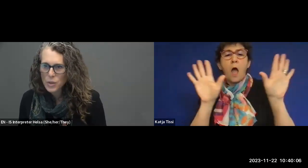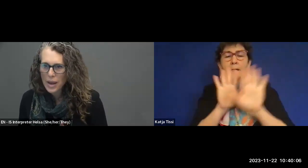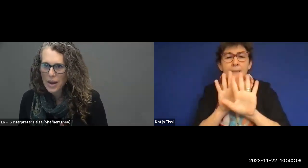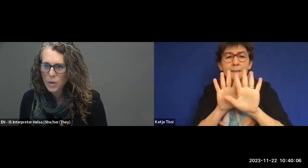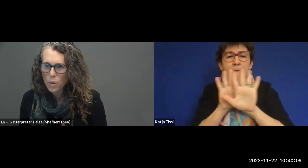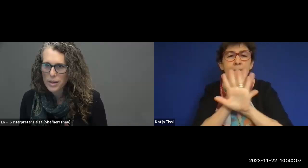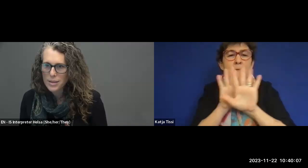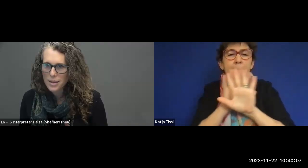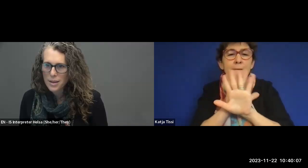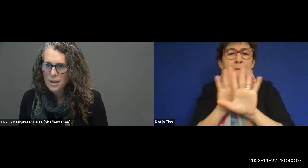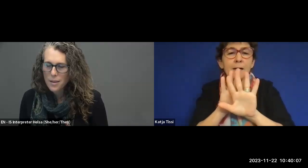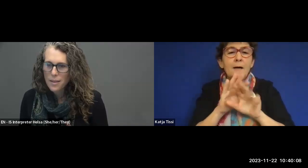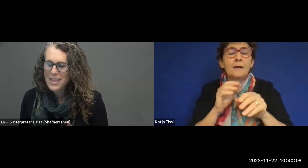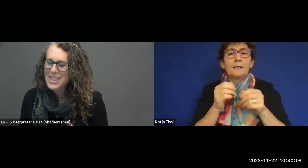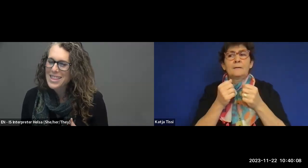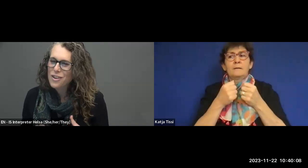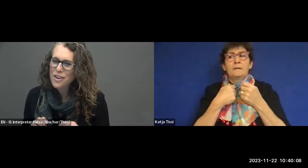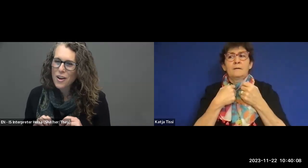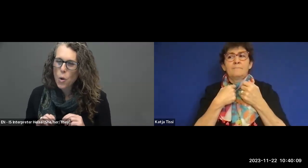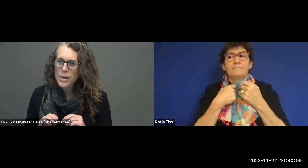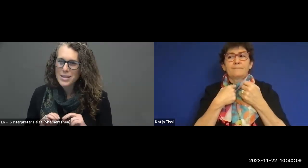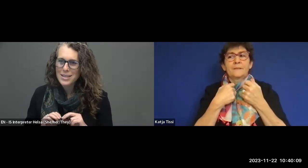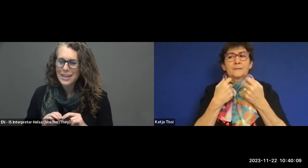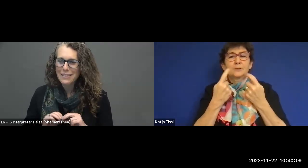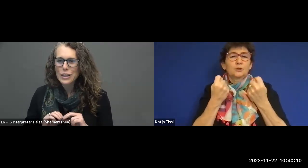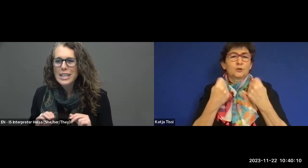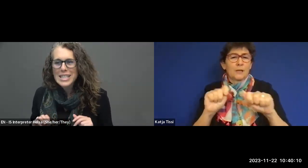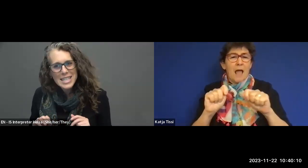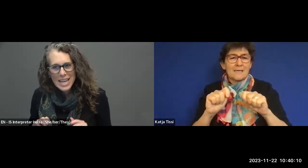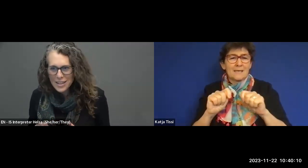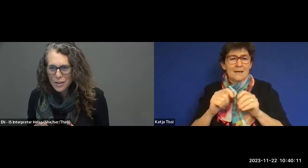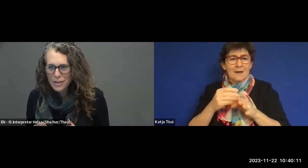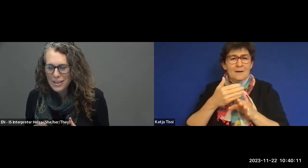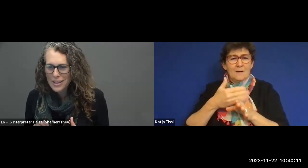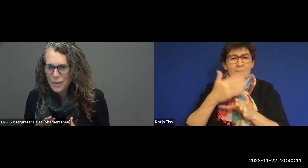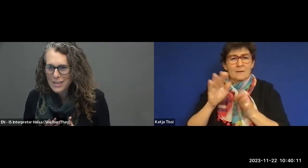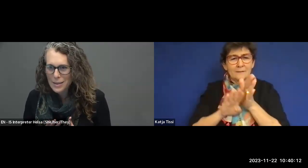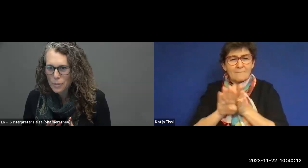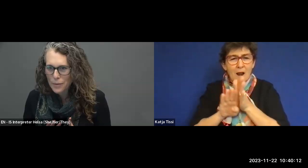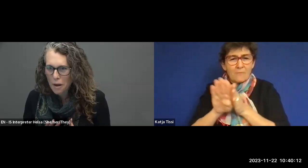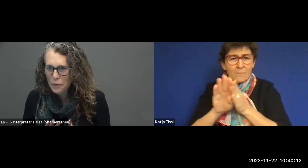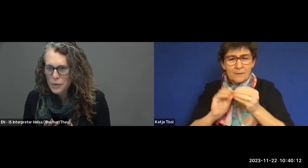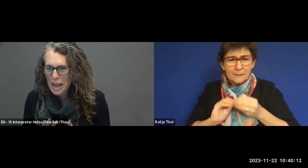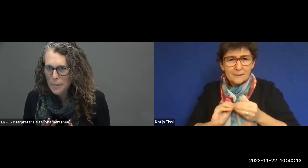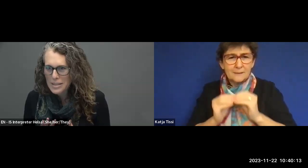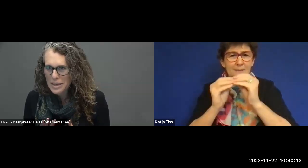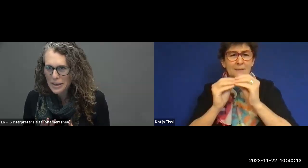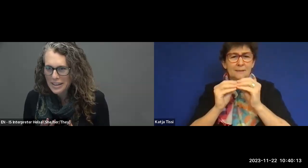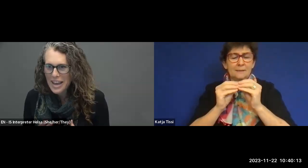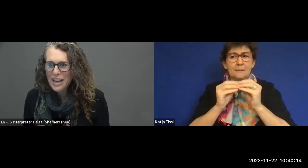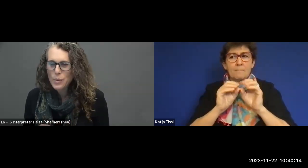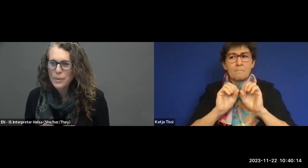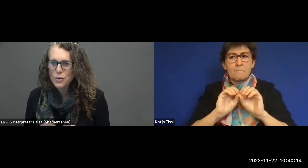last two categories. They're not always clearly distinct. There is a little bit of convolution that happens